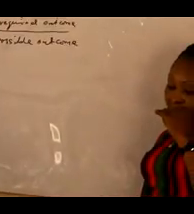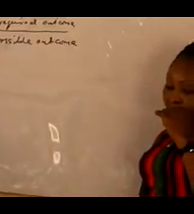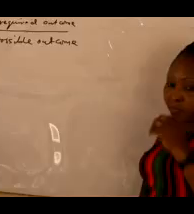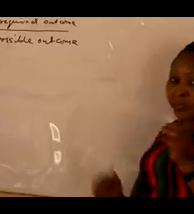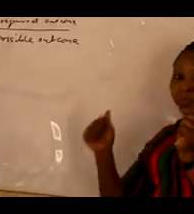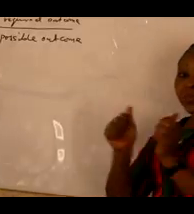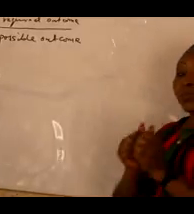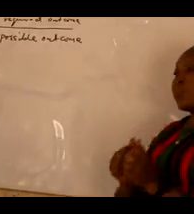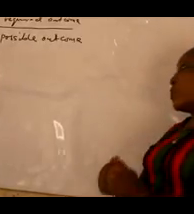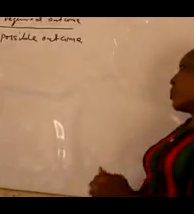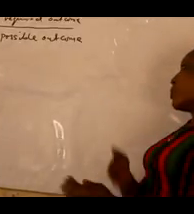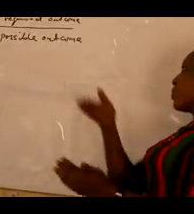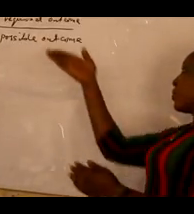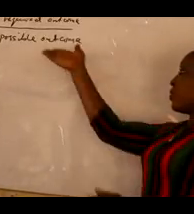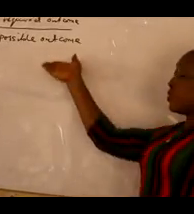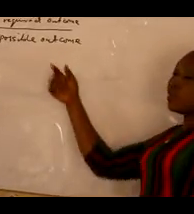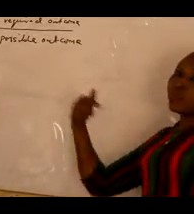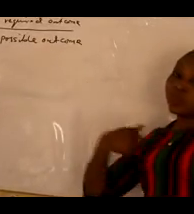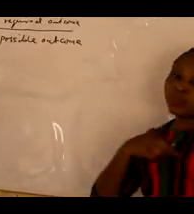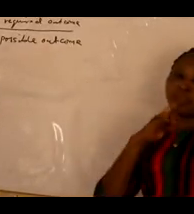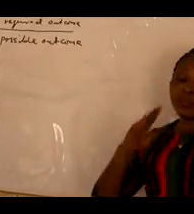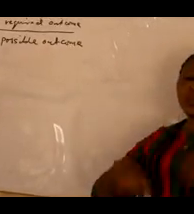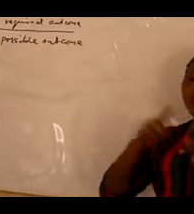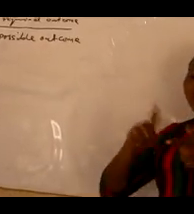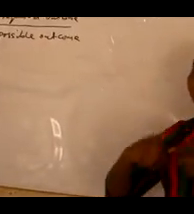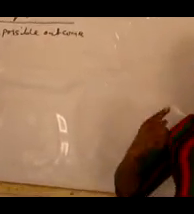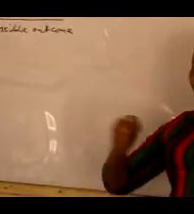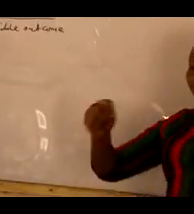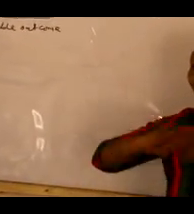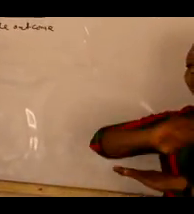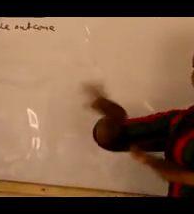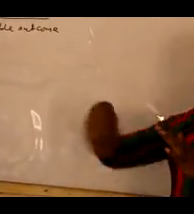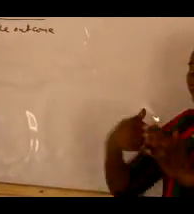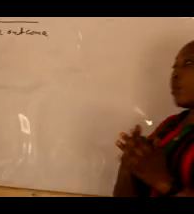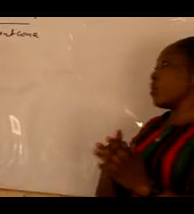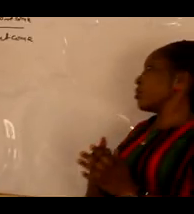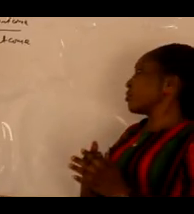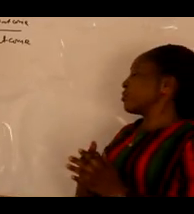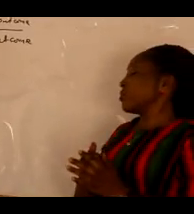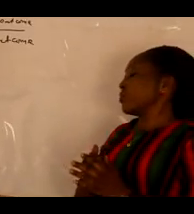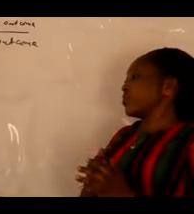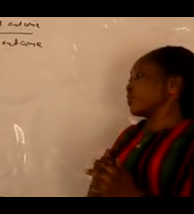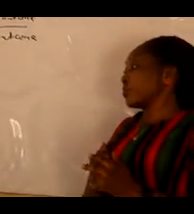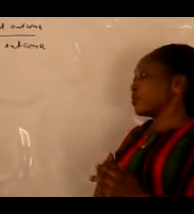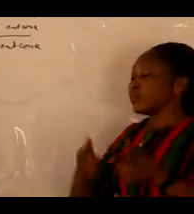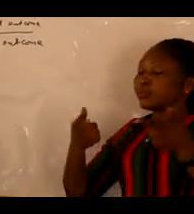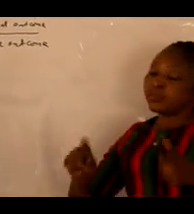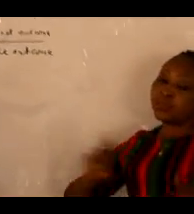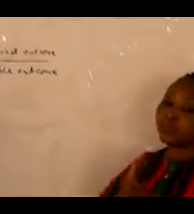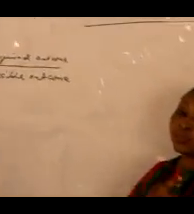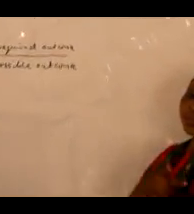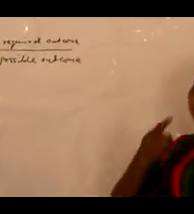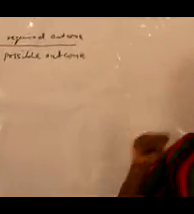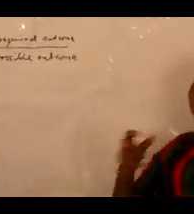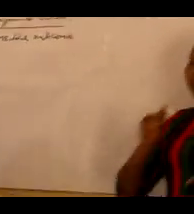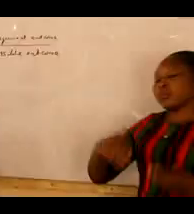With this, we are going to handle all cases of probability. Let us try